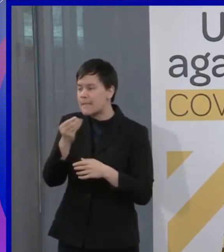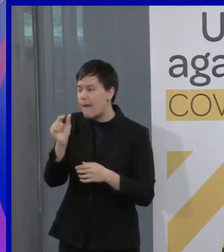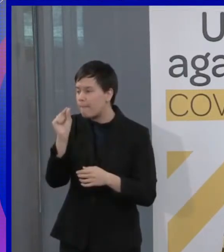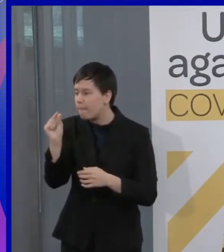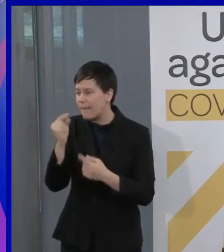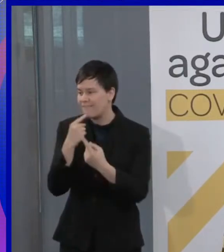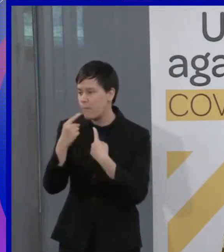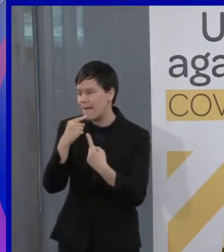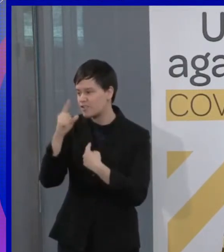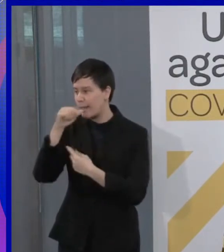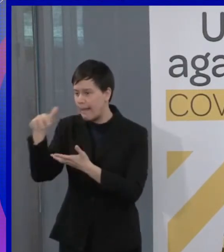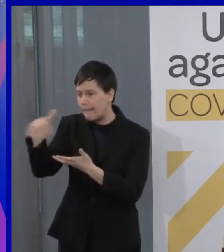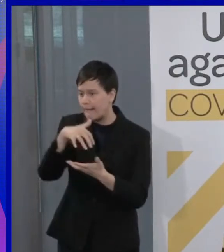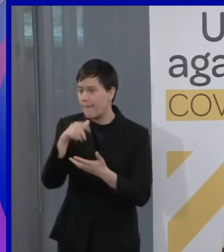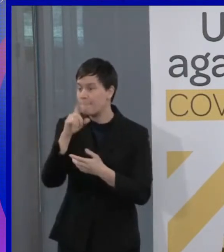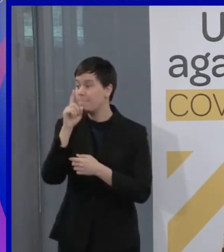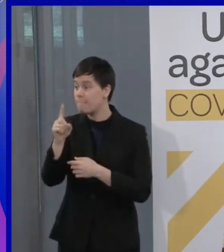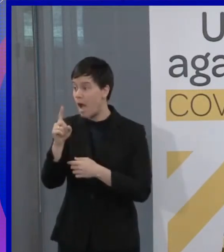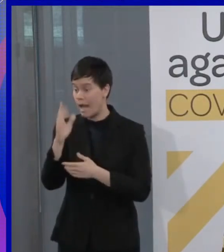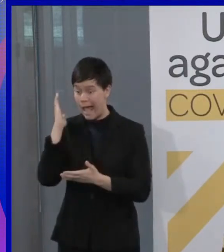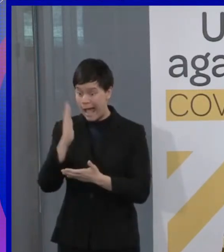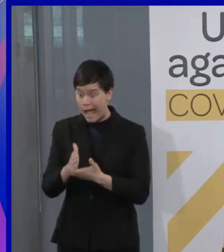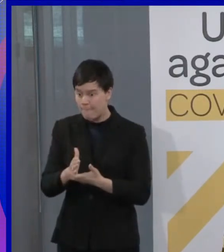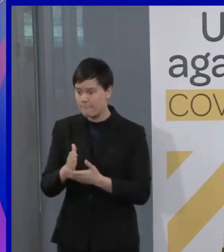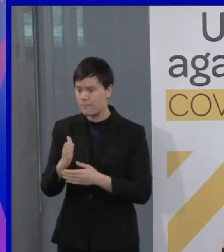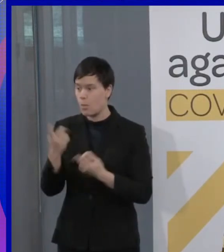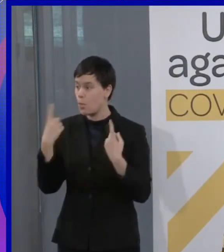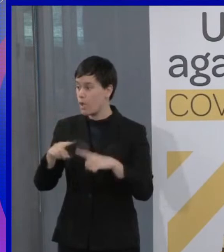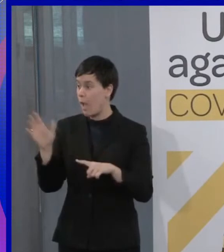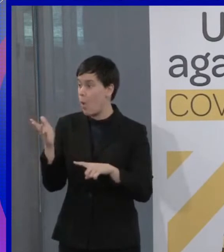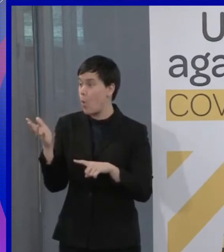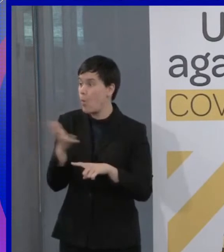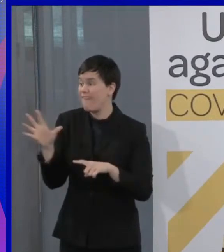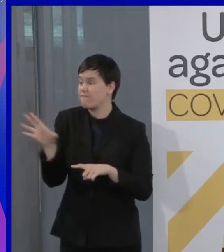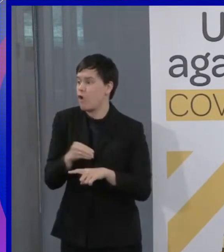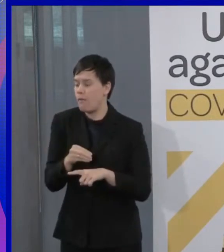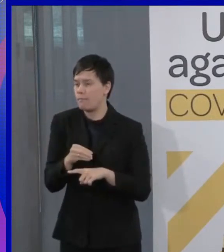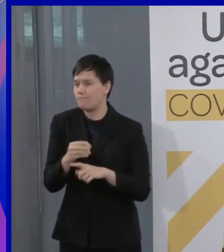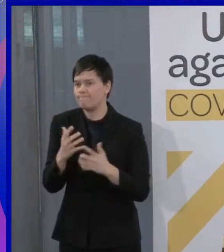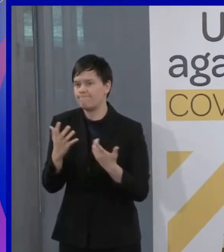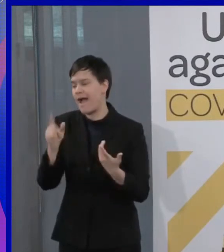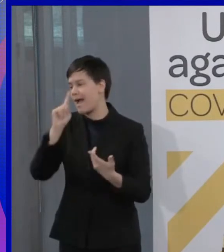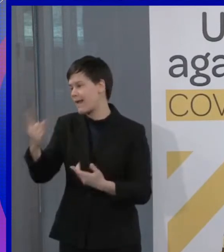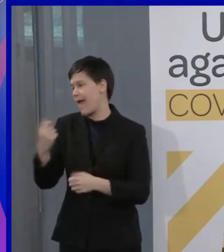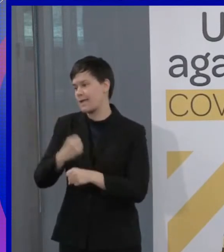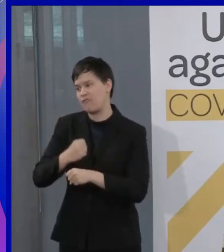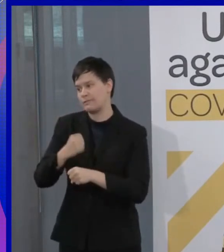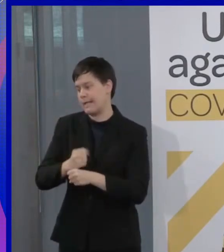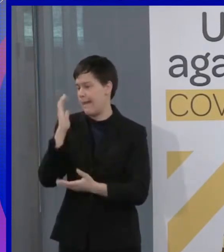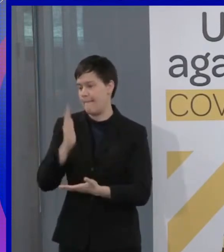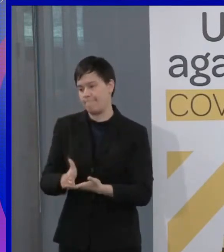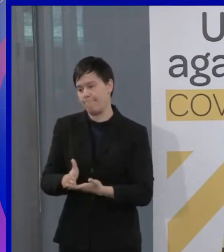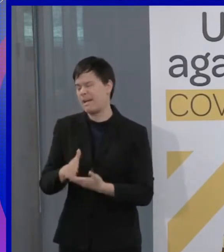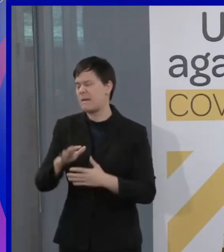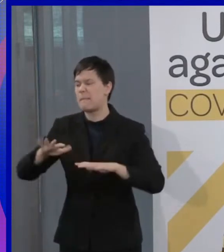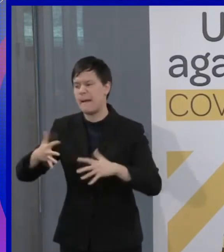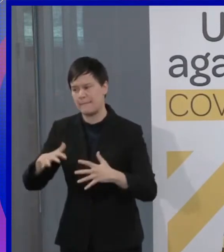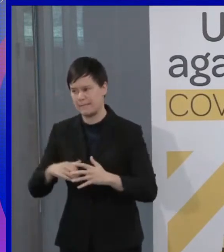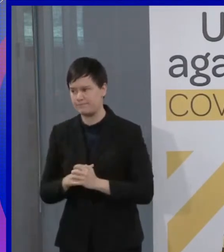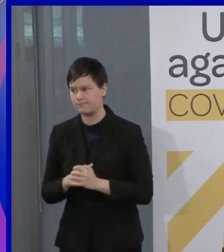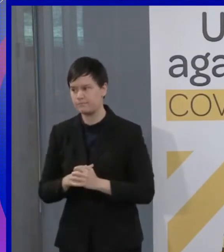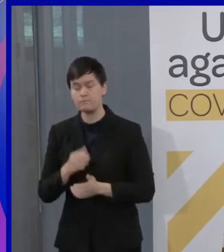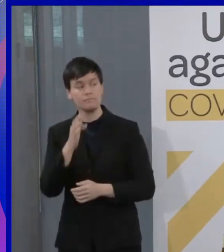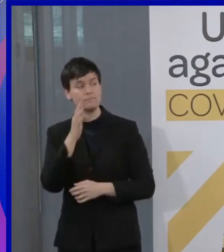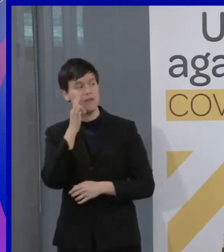never quite answer the question of how it was transmitted, but we'll do our best to do that. Close to having the contours of the